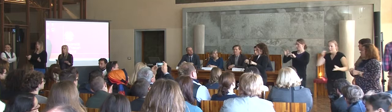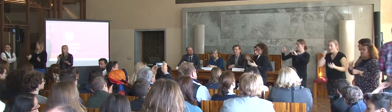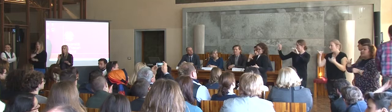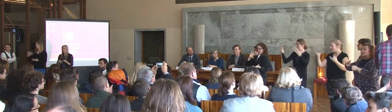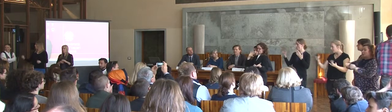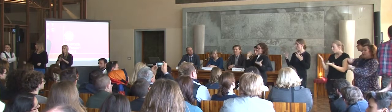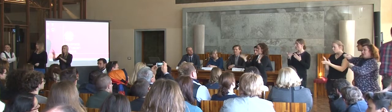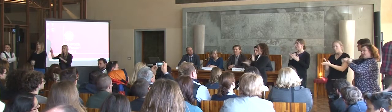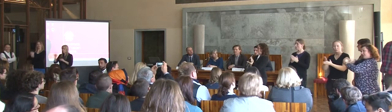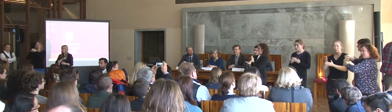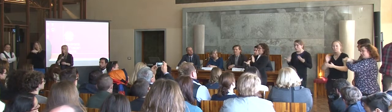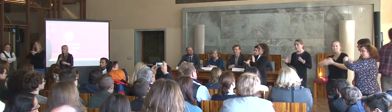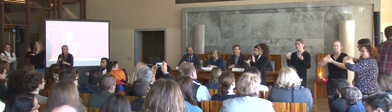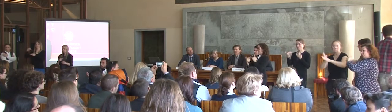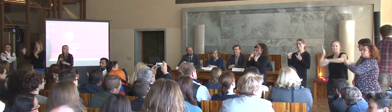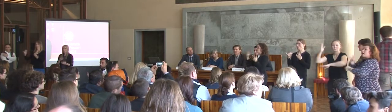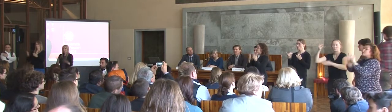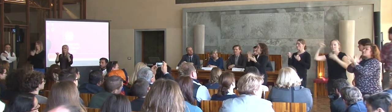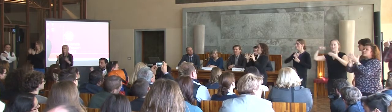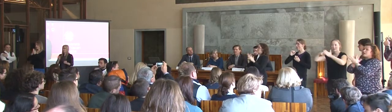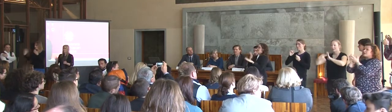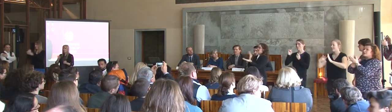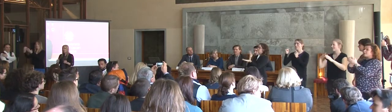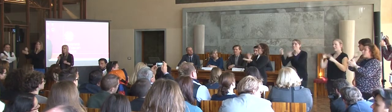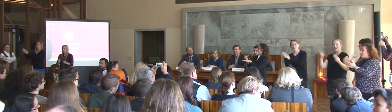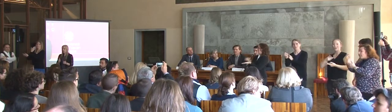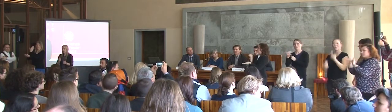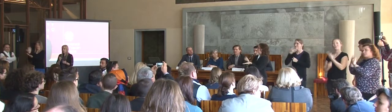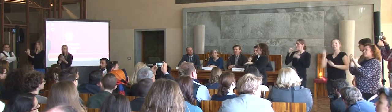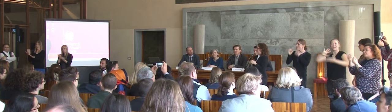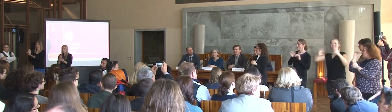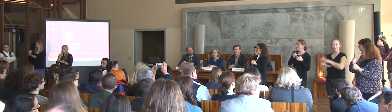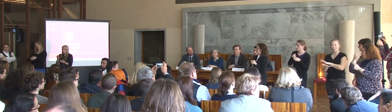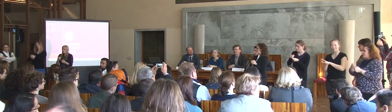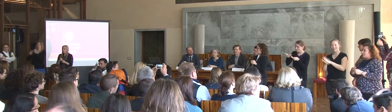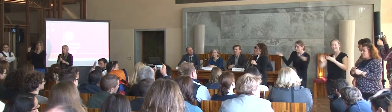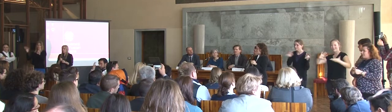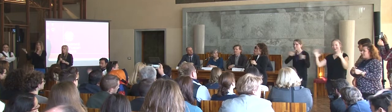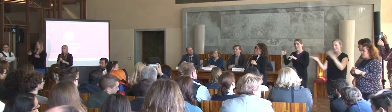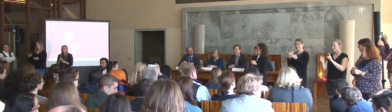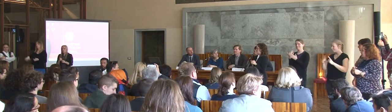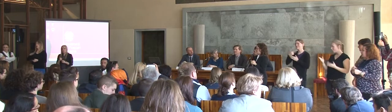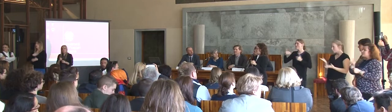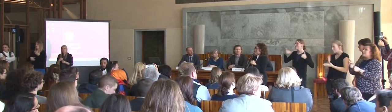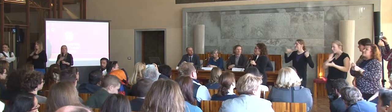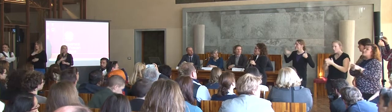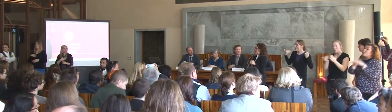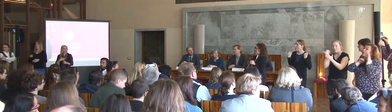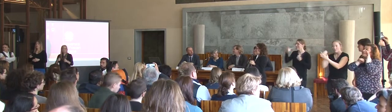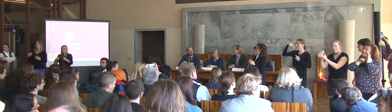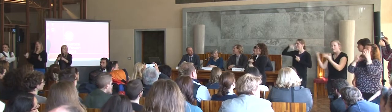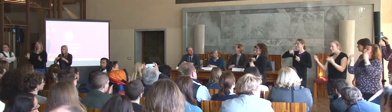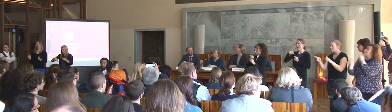revolution when it comes to accessible sign language, and we are happy that our partner here in Ca'